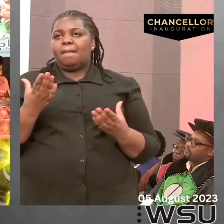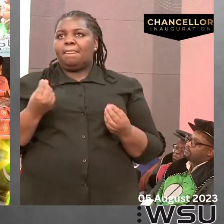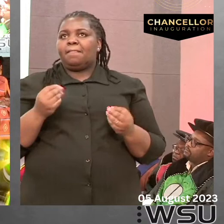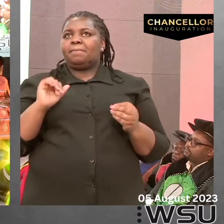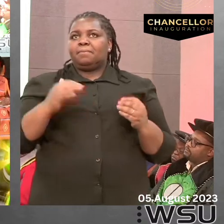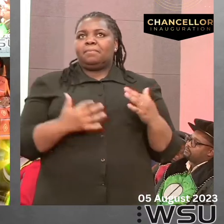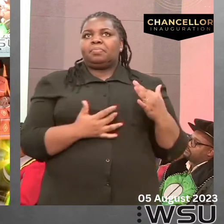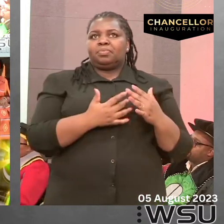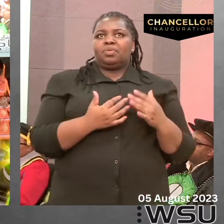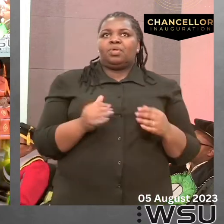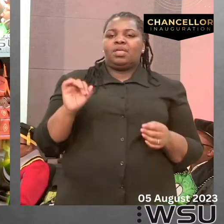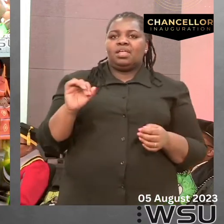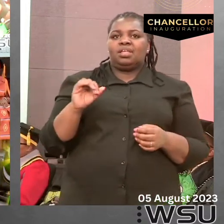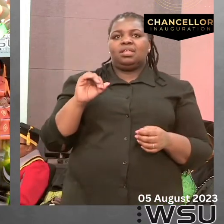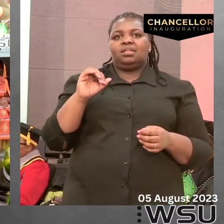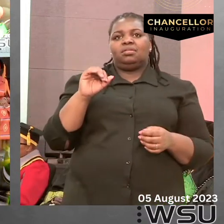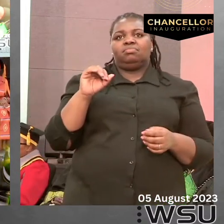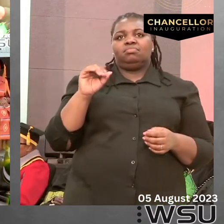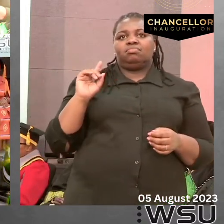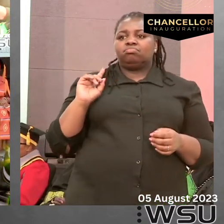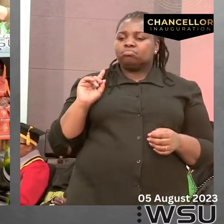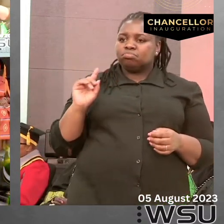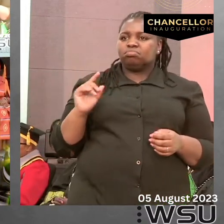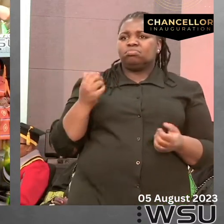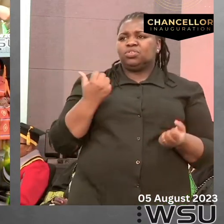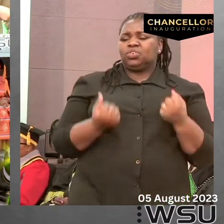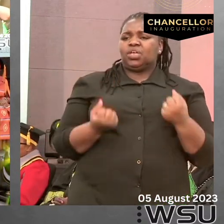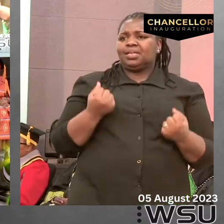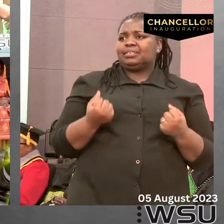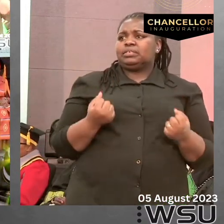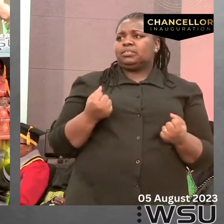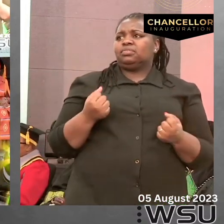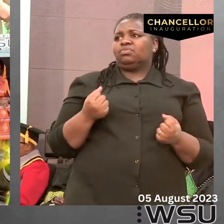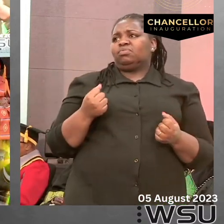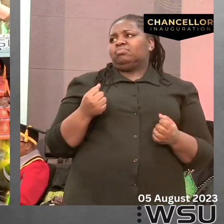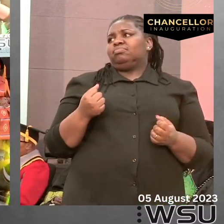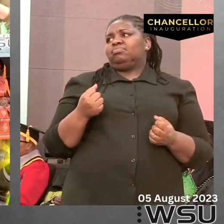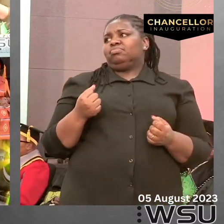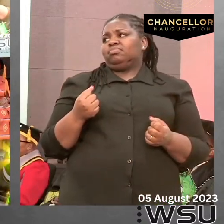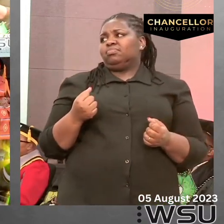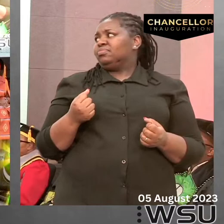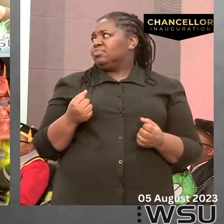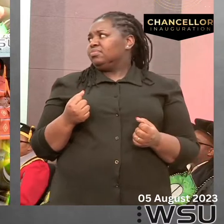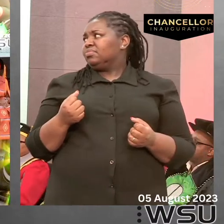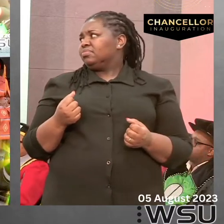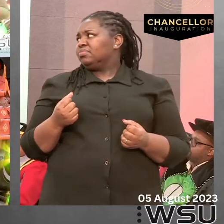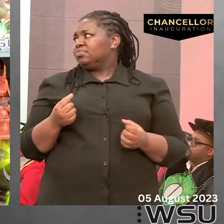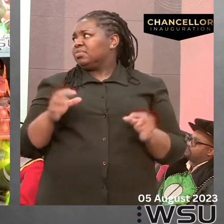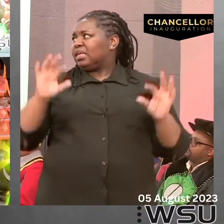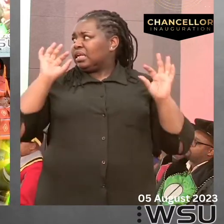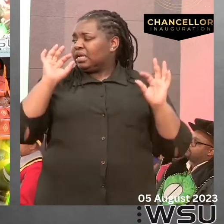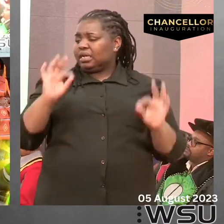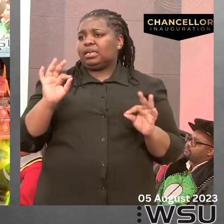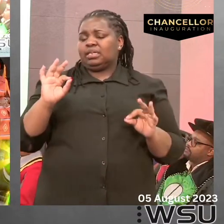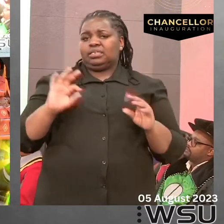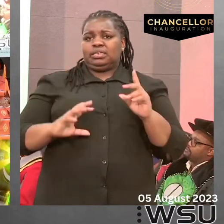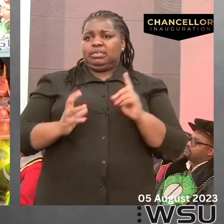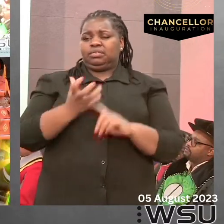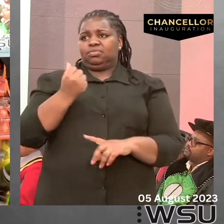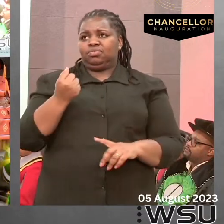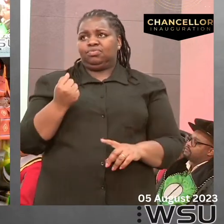aspiration, Nonkululeko, and talk about these justices of the Supreme Court, and these great Africans who have achieved those